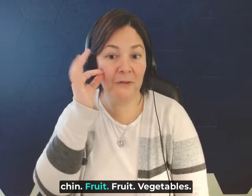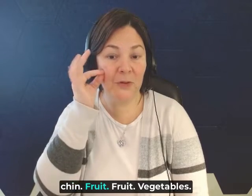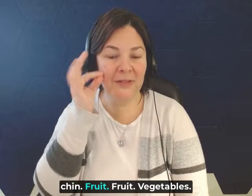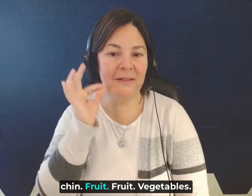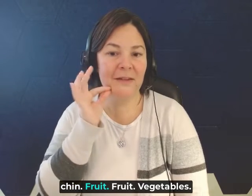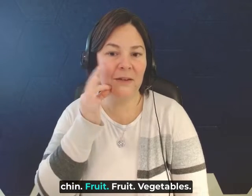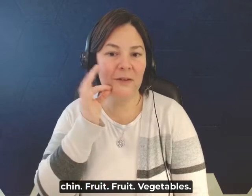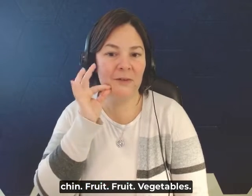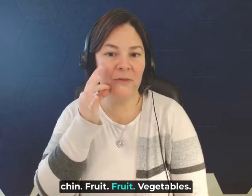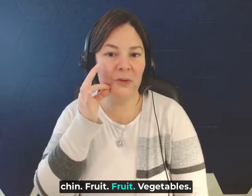Fruit.